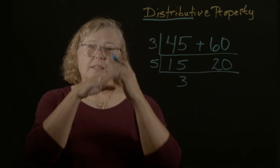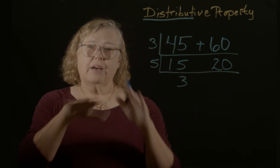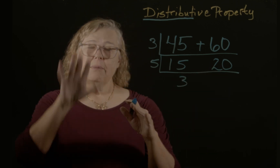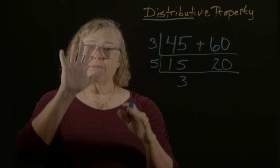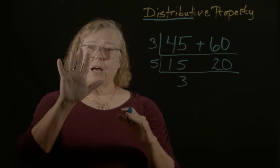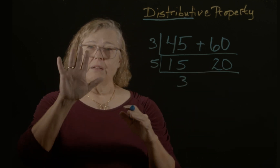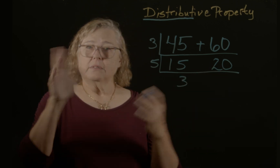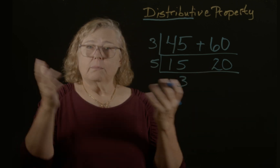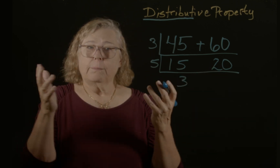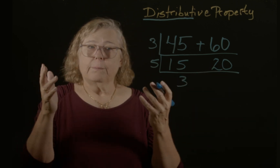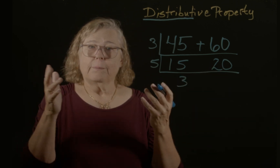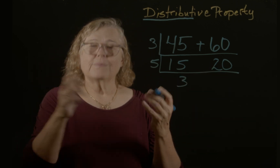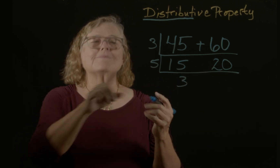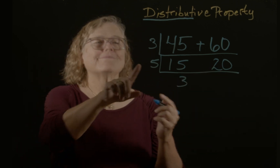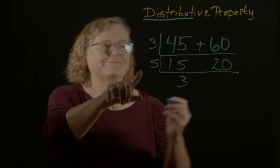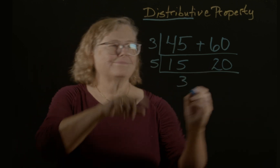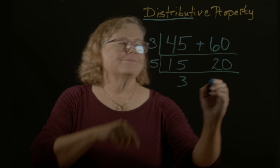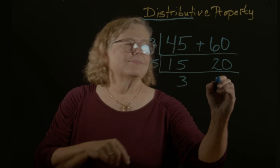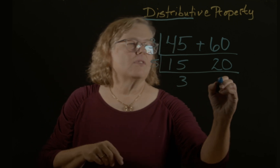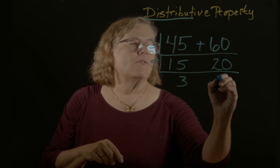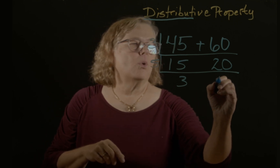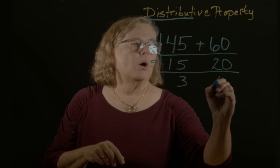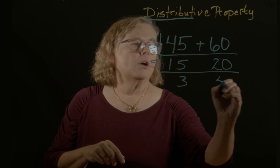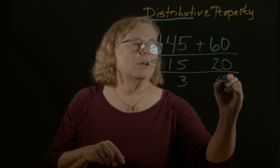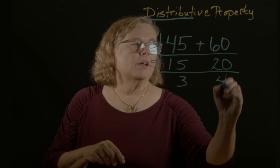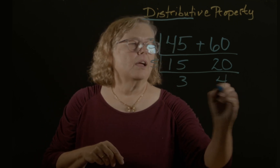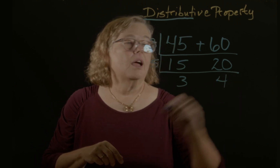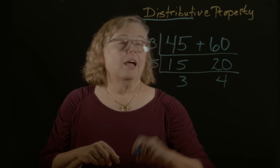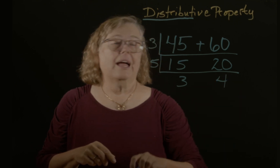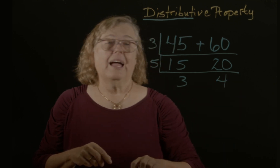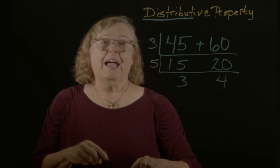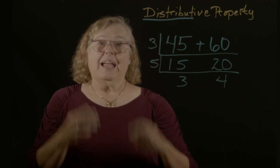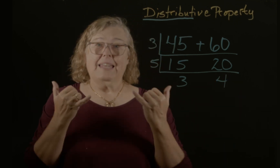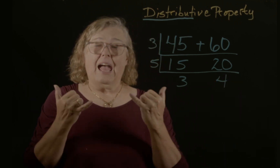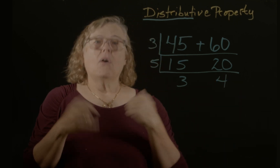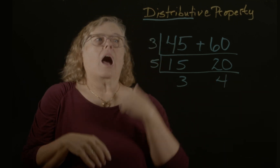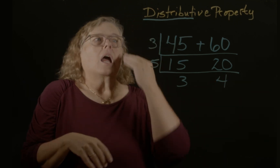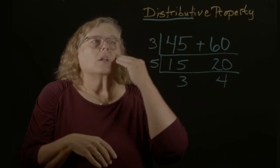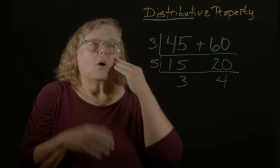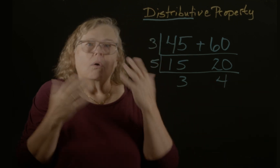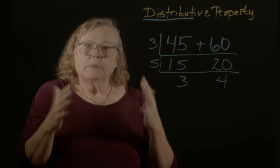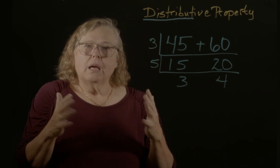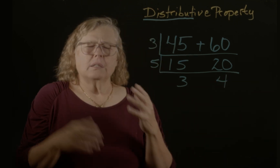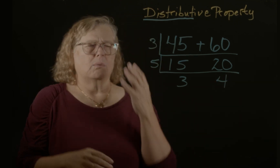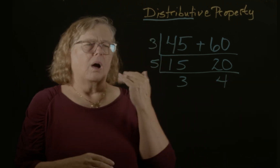20 divided by 5, you got it. It's 4. And I know that I'm